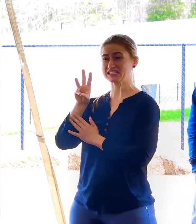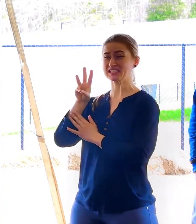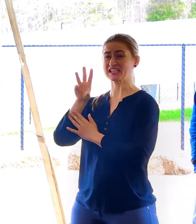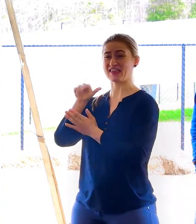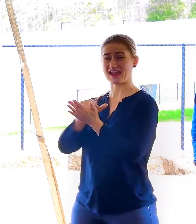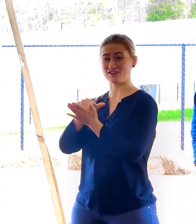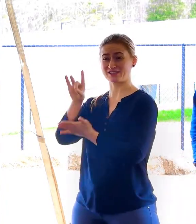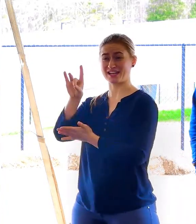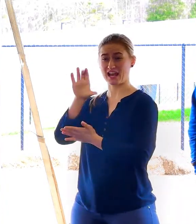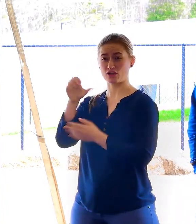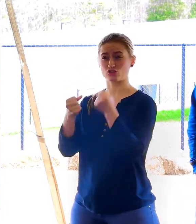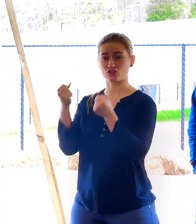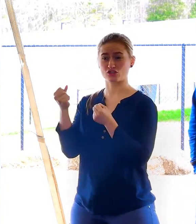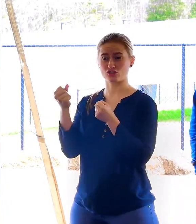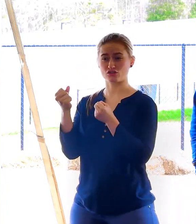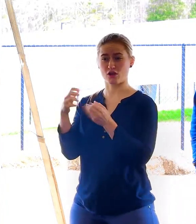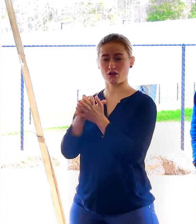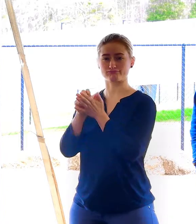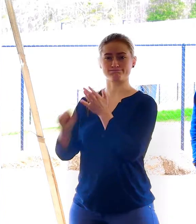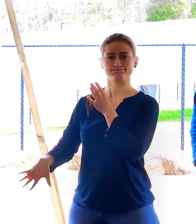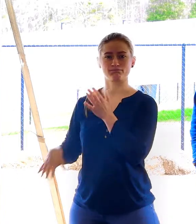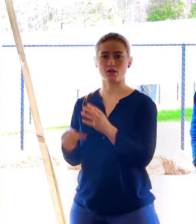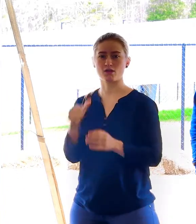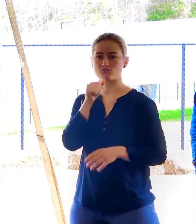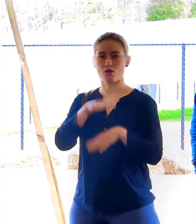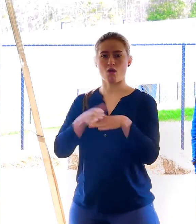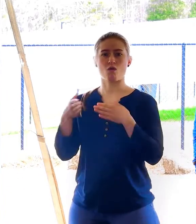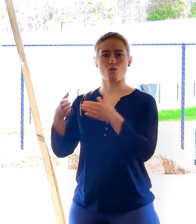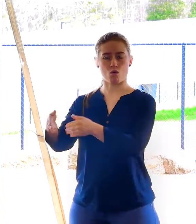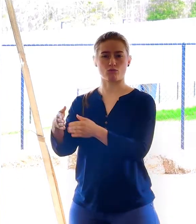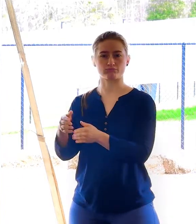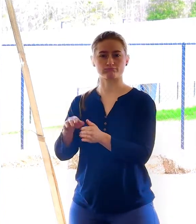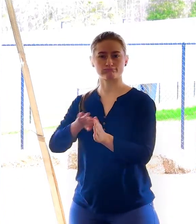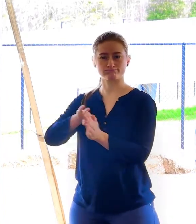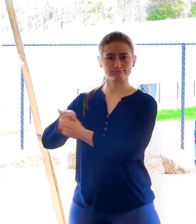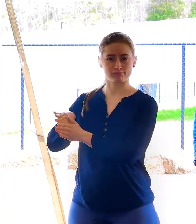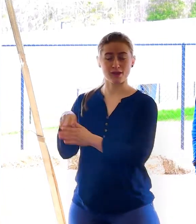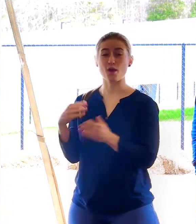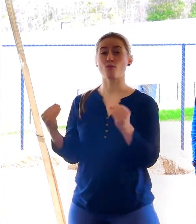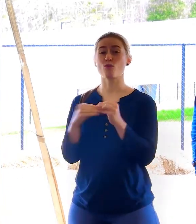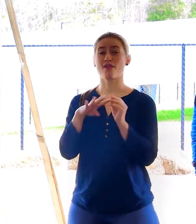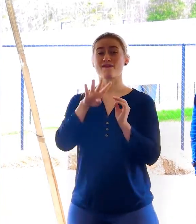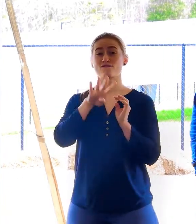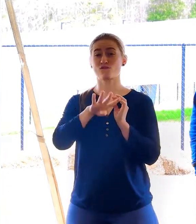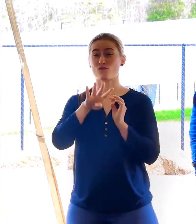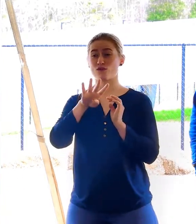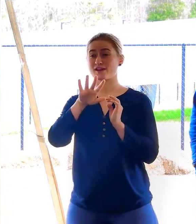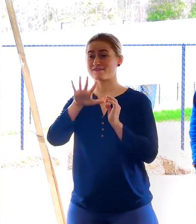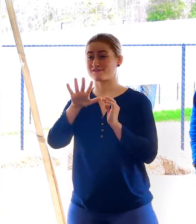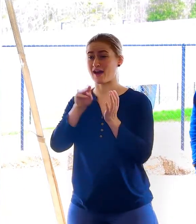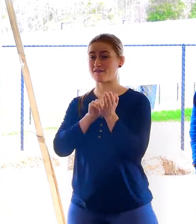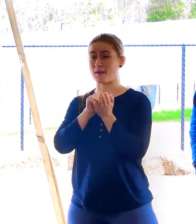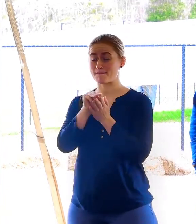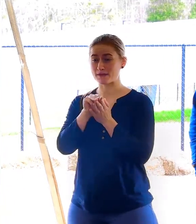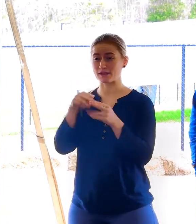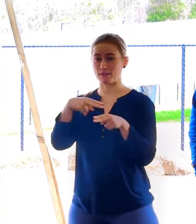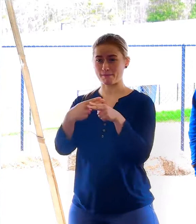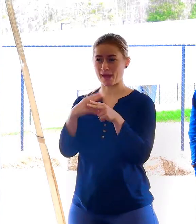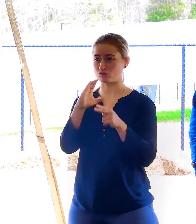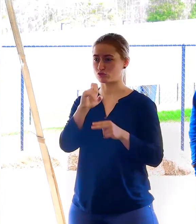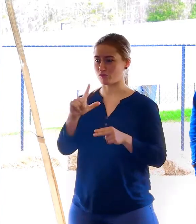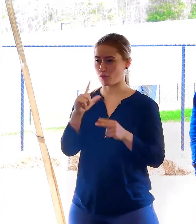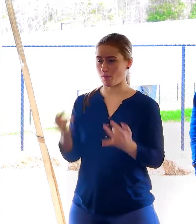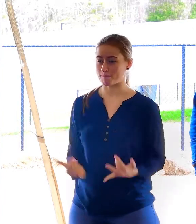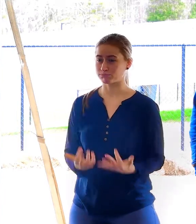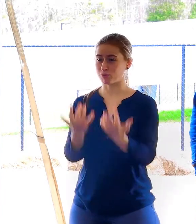6,800 cars off the road. More than 45 million pounds of coal burned, or